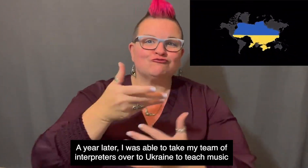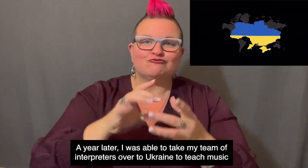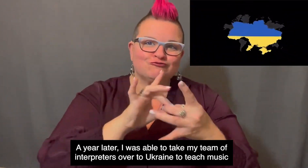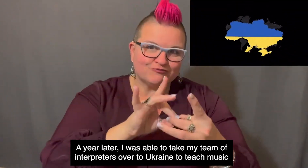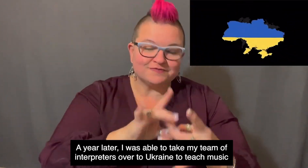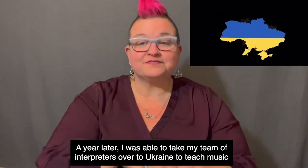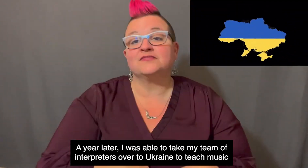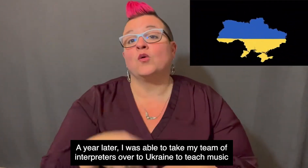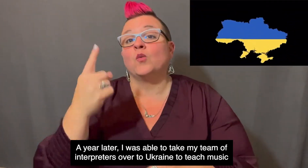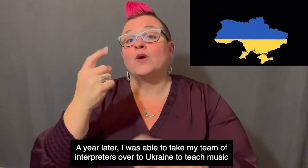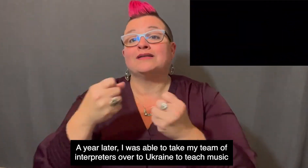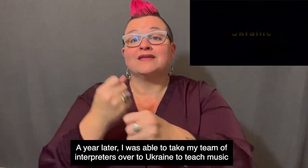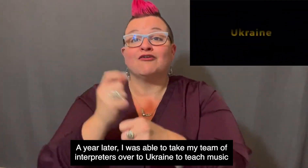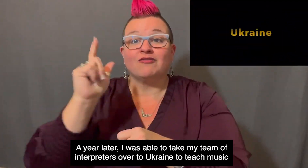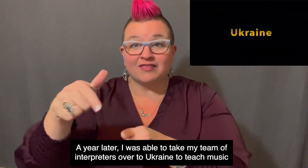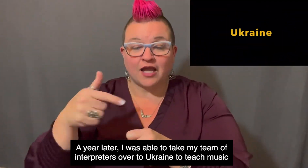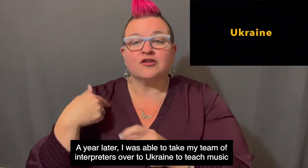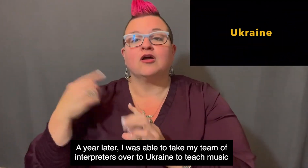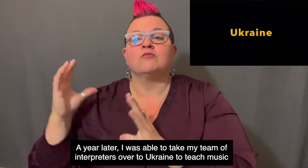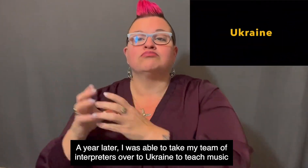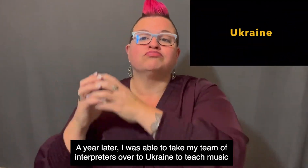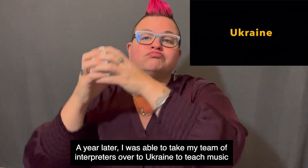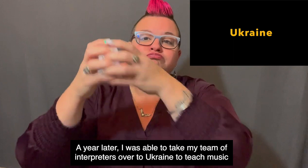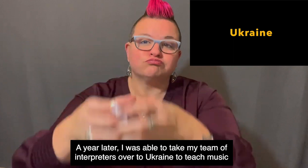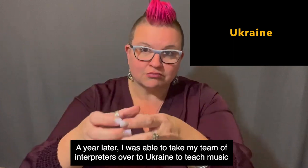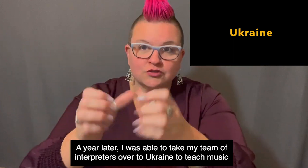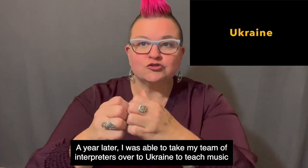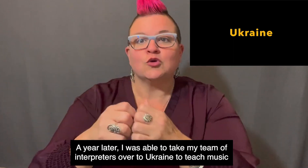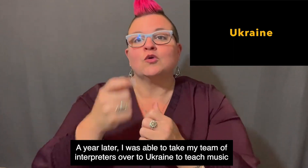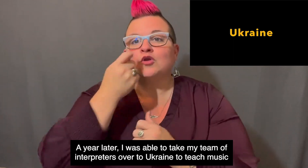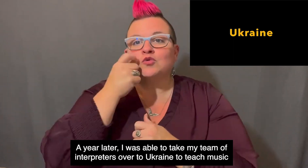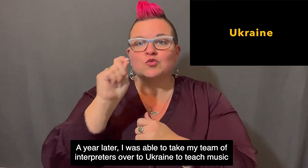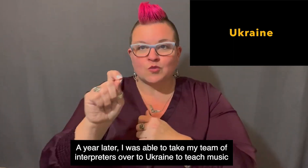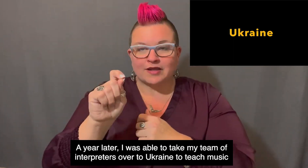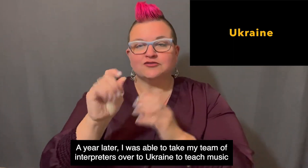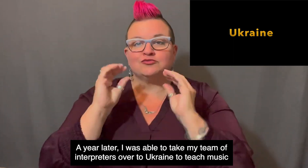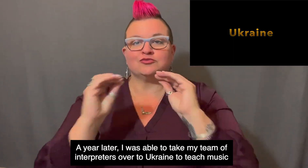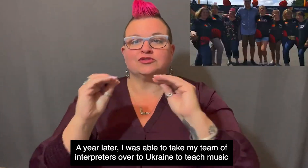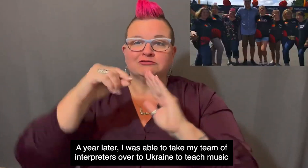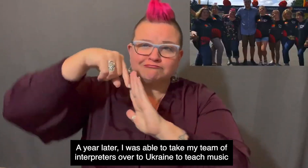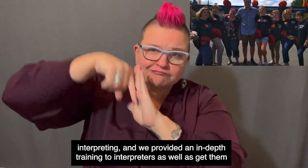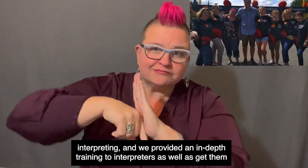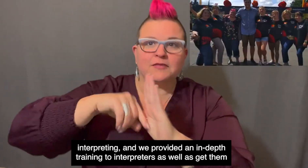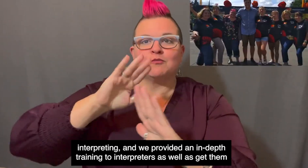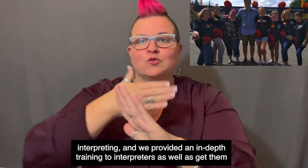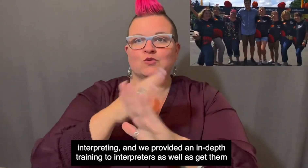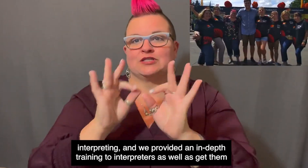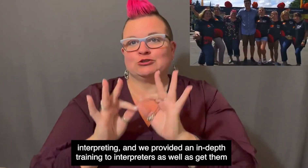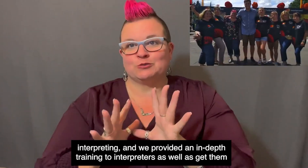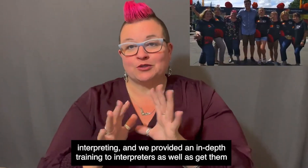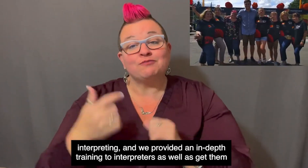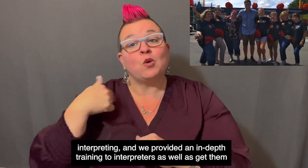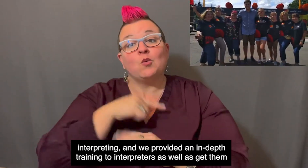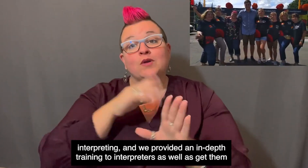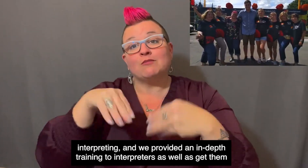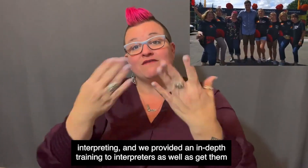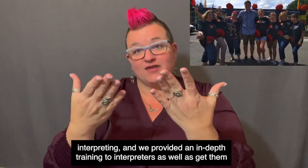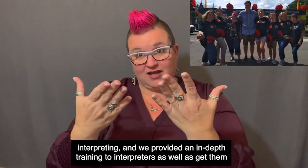year later, I was able to take my team of interpreters over to the Ukraine to teach music interpreting, and we provided an